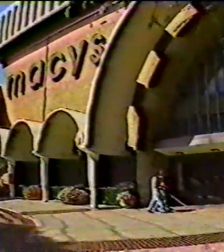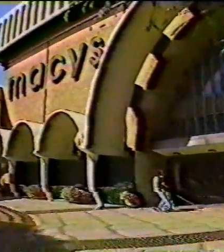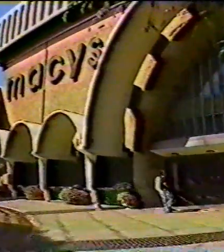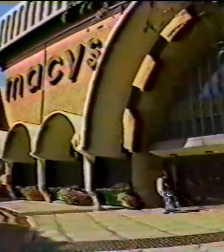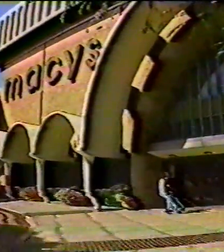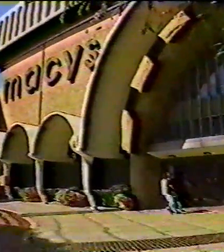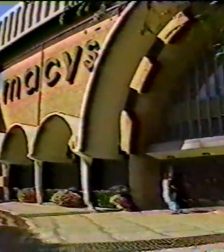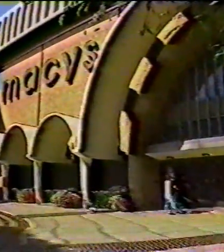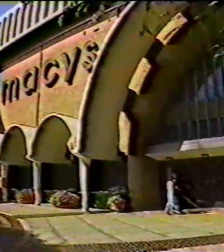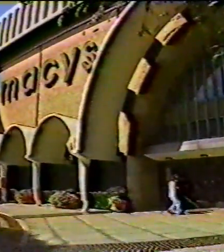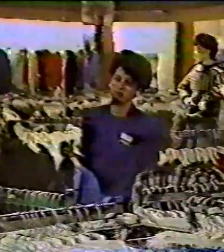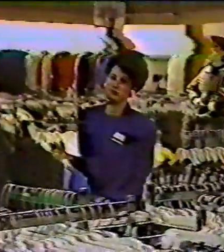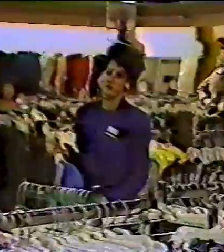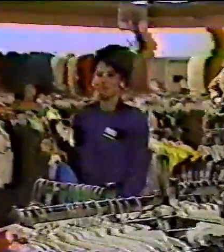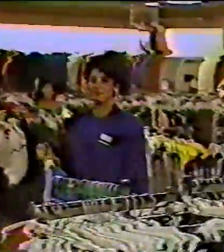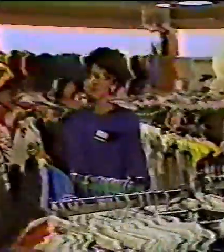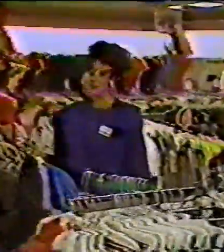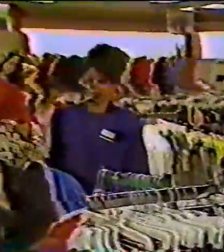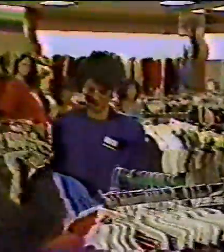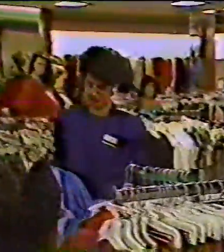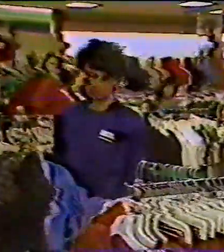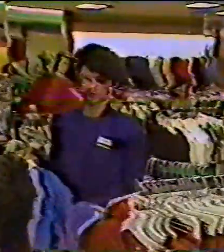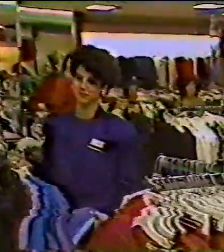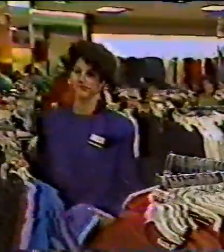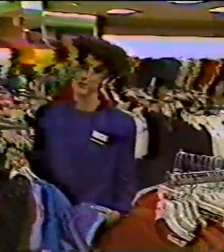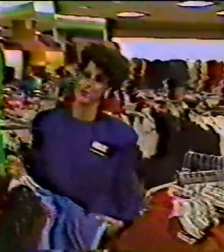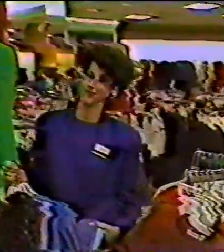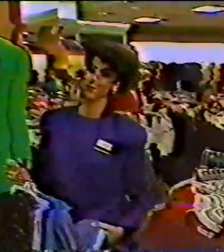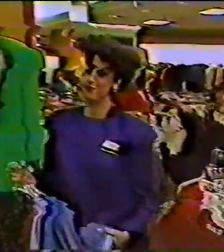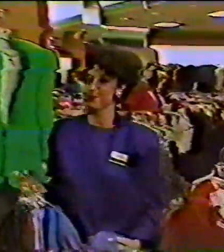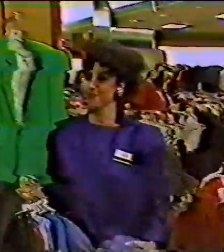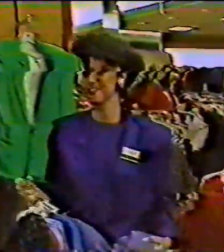Discover decided to put the system to its first field test, a shopping expedition.